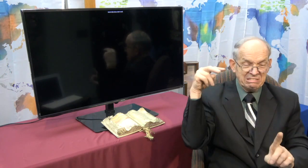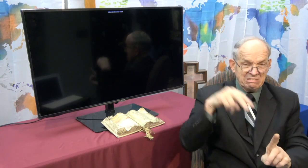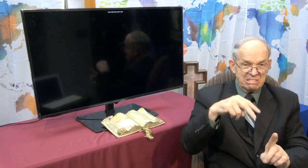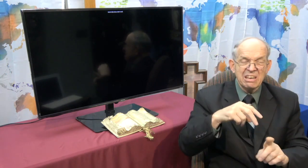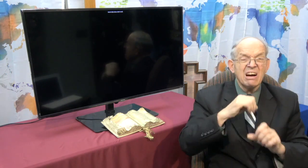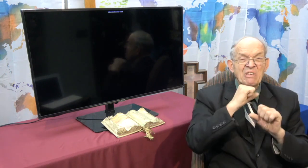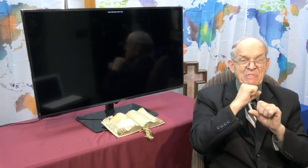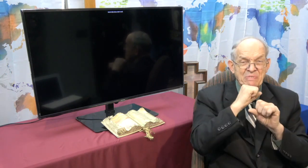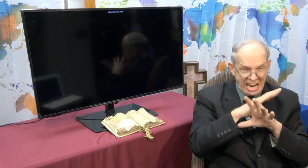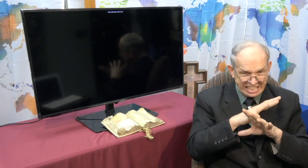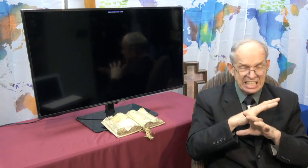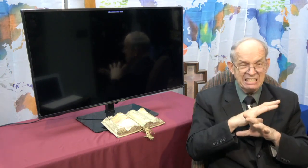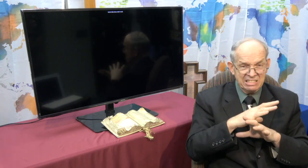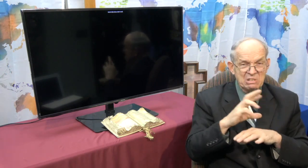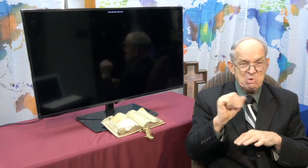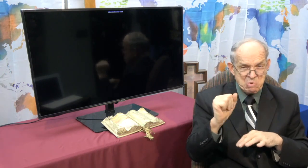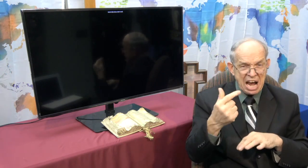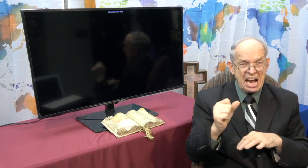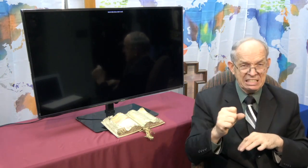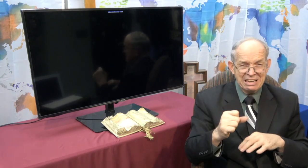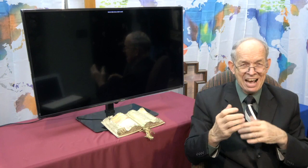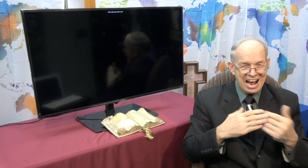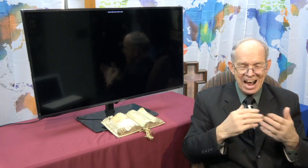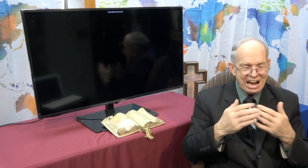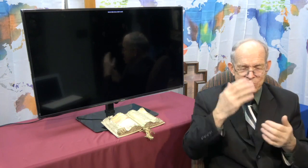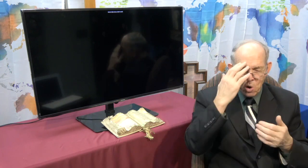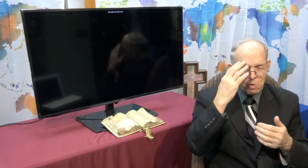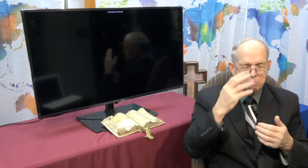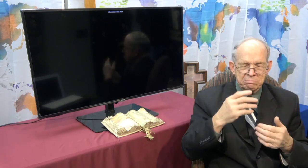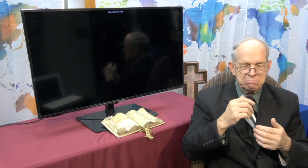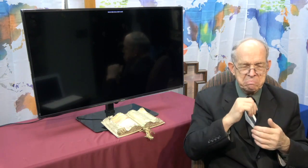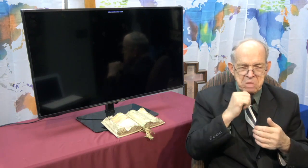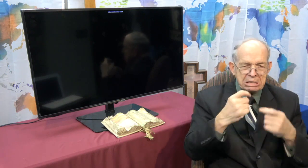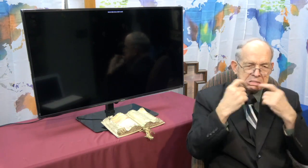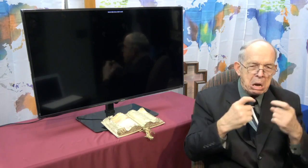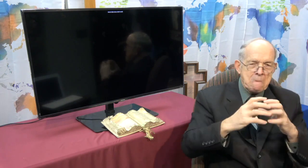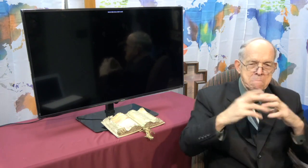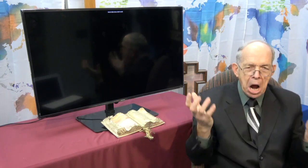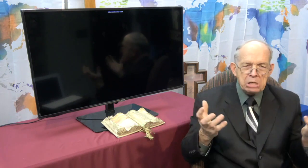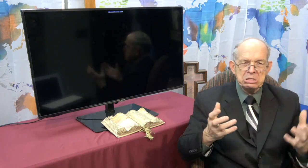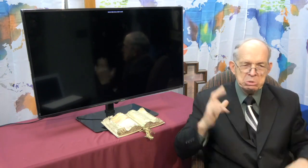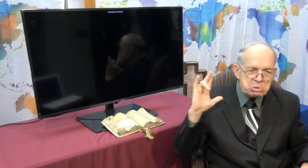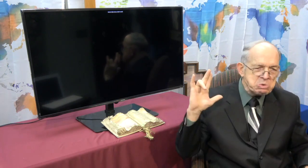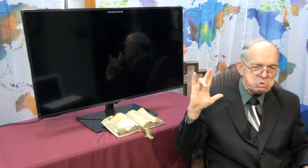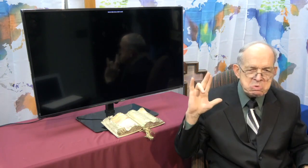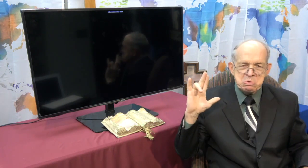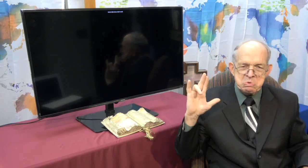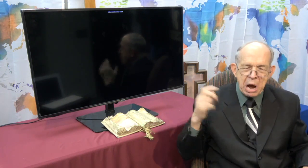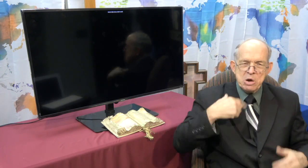Got filthy way. I know not saying about you. I mean